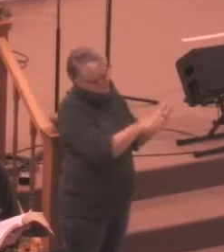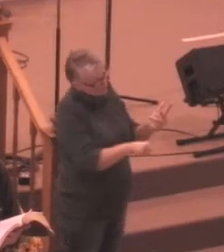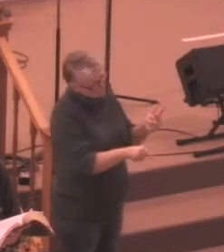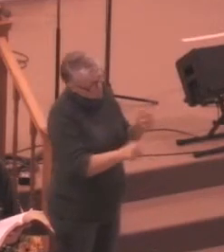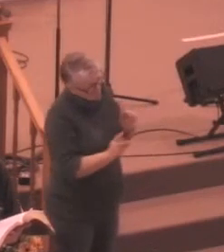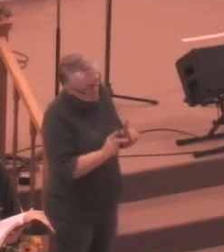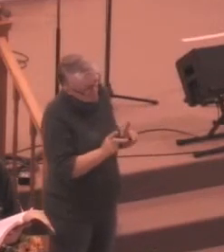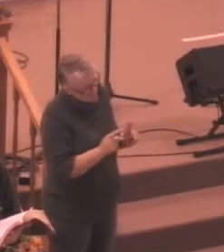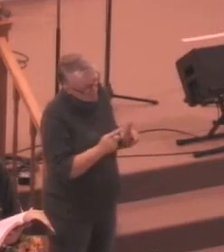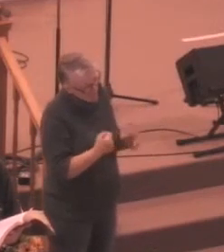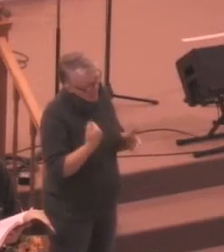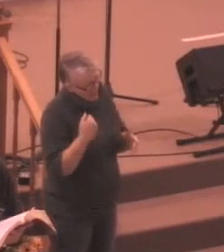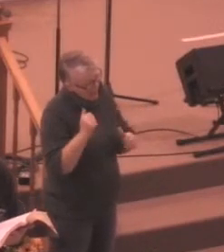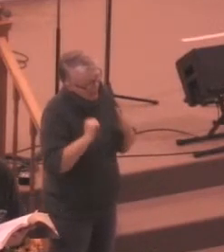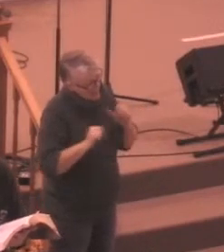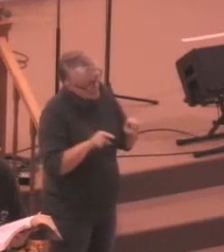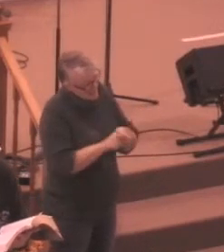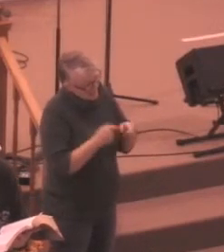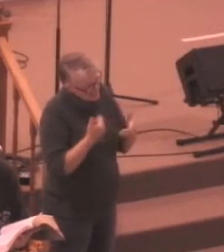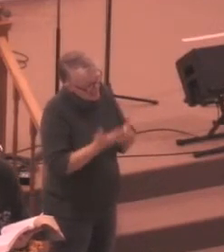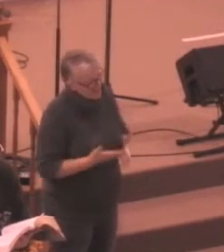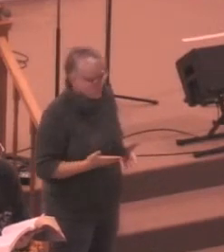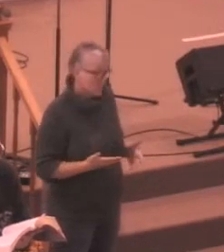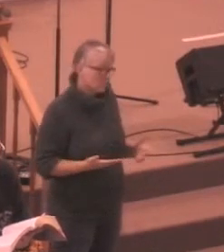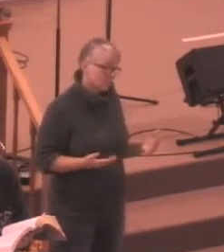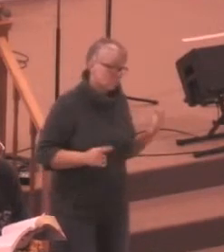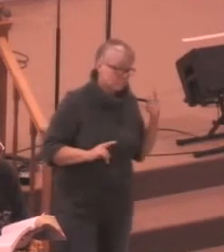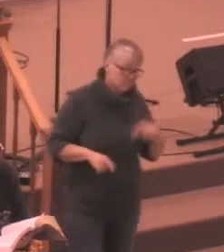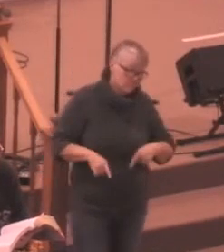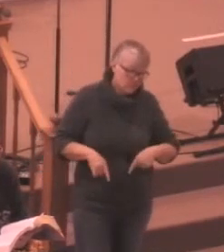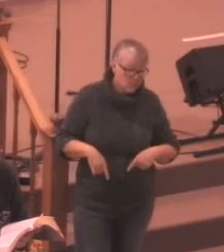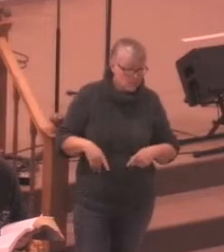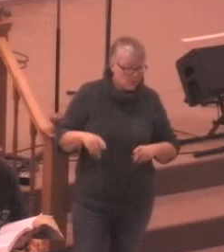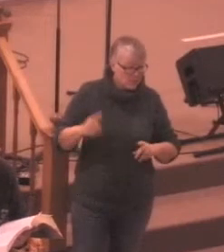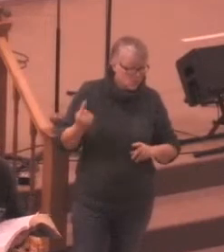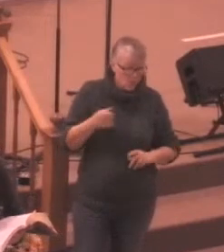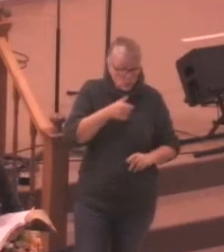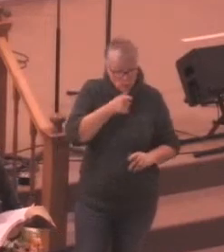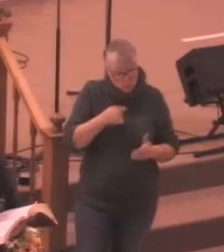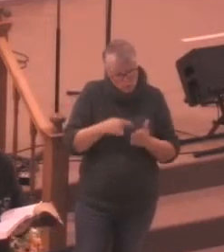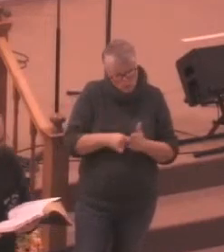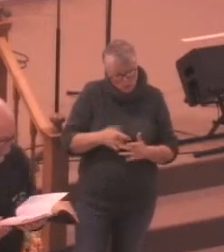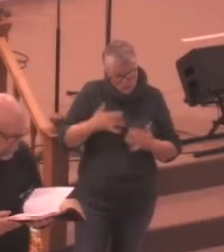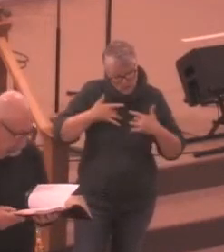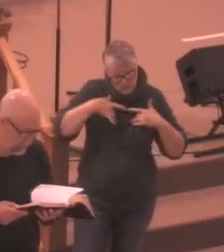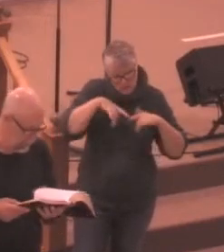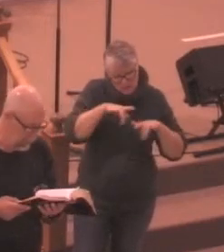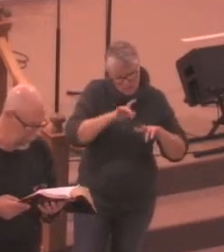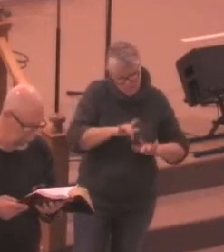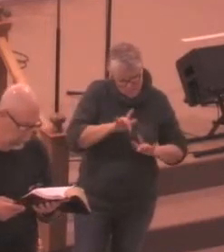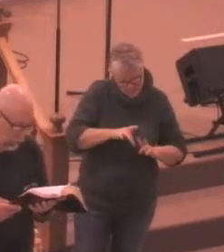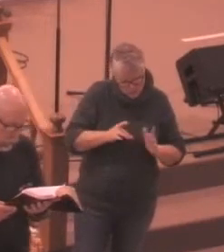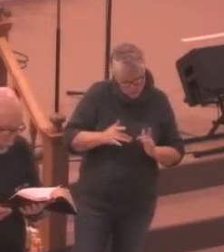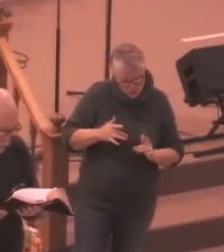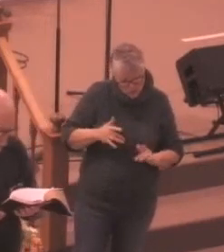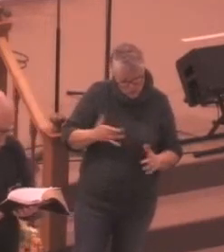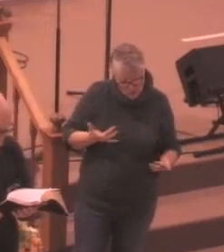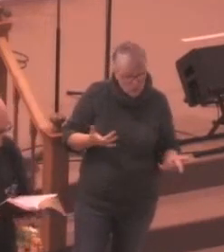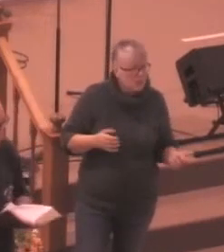robbers? And he answered, the one who showed compassion and mercy to him. Then Jesus said to him,